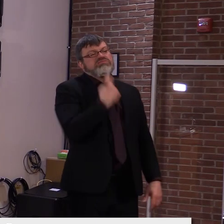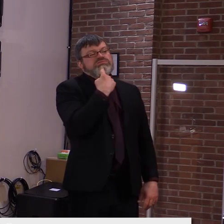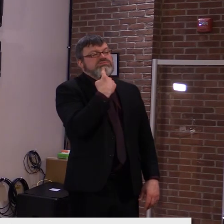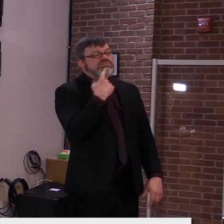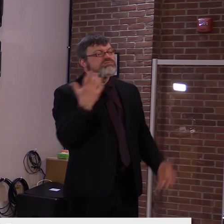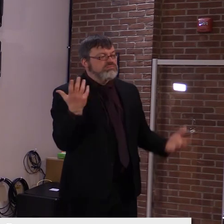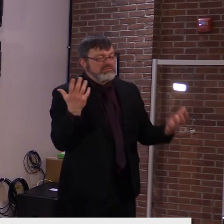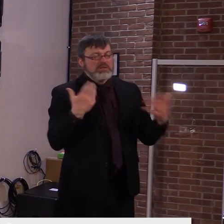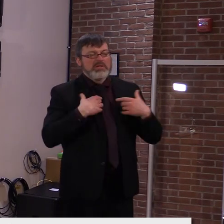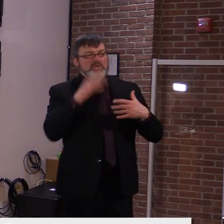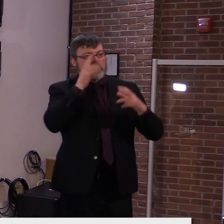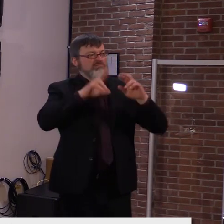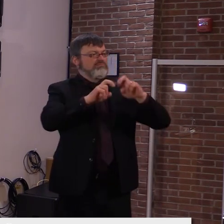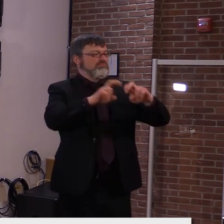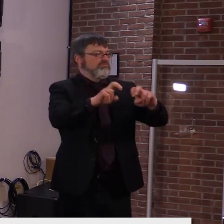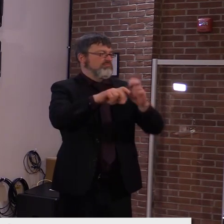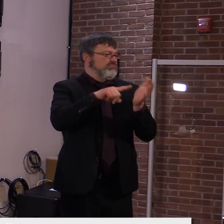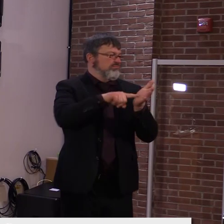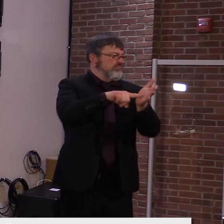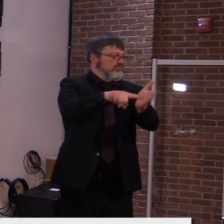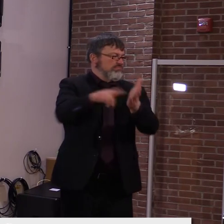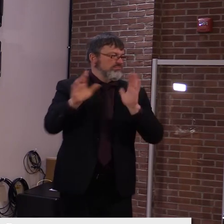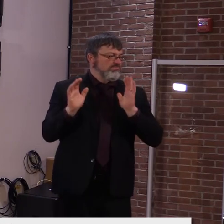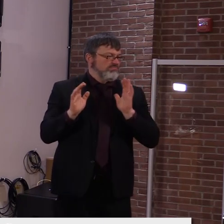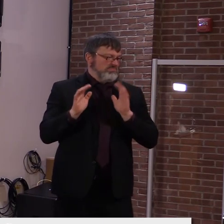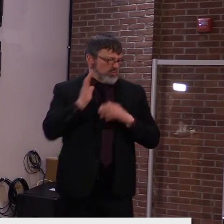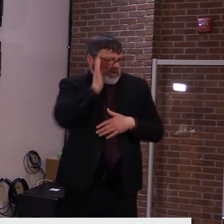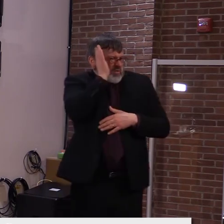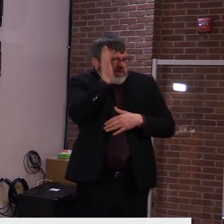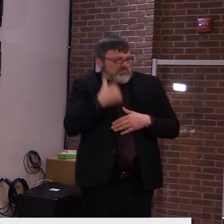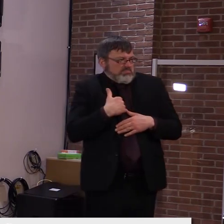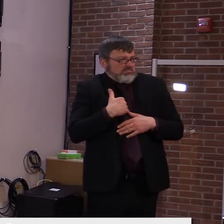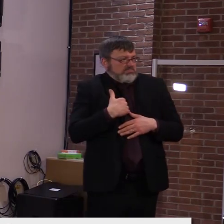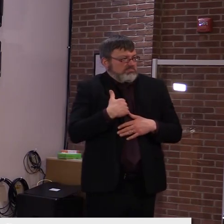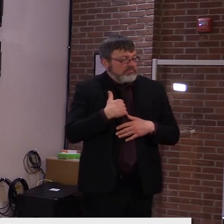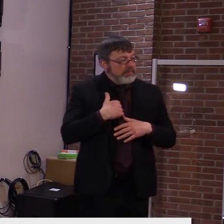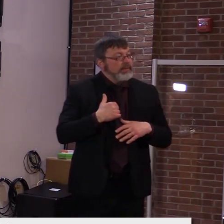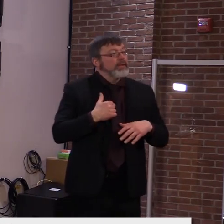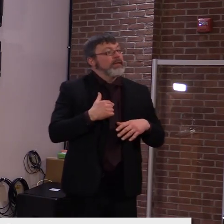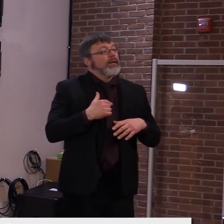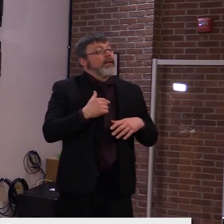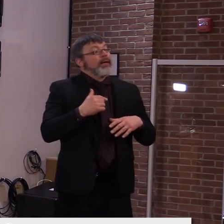general, I would say if some of those veterans that are over